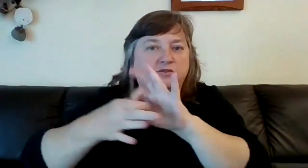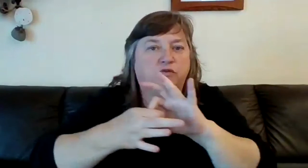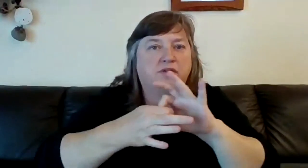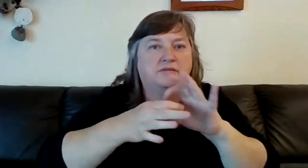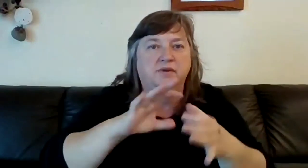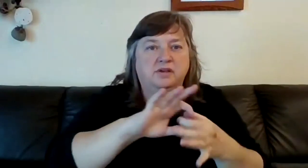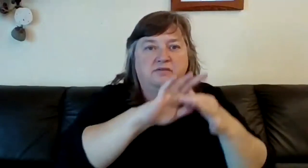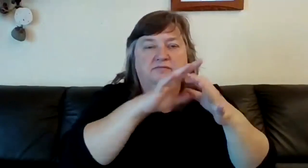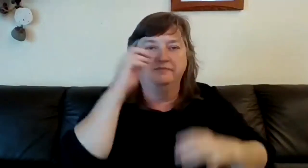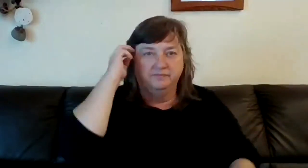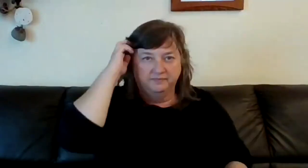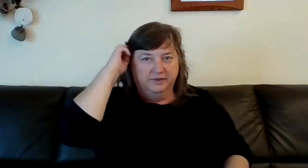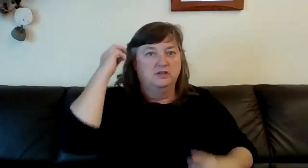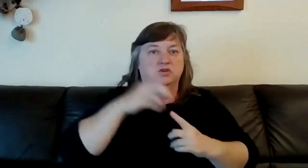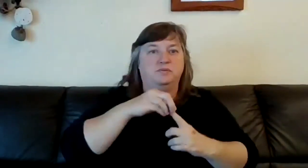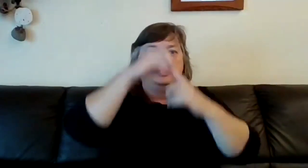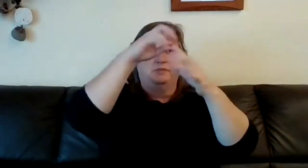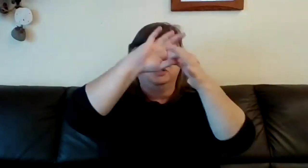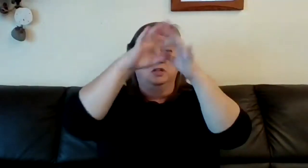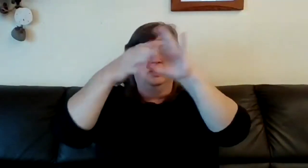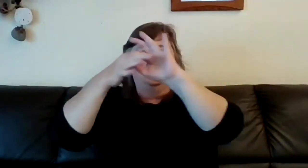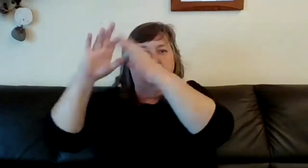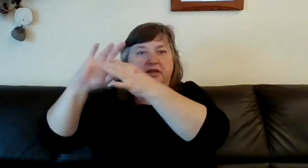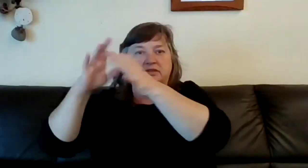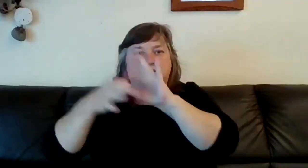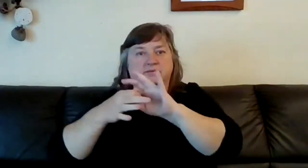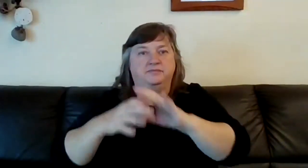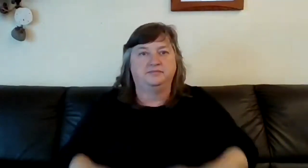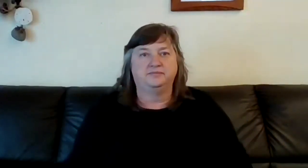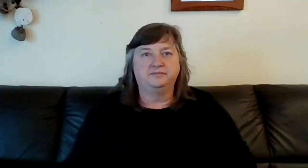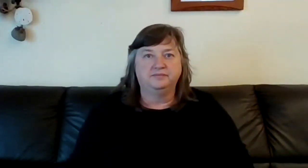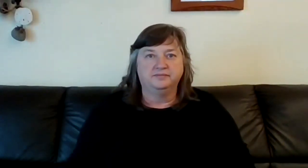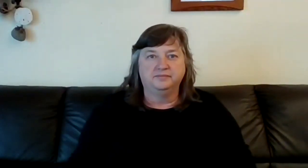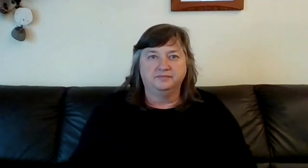forth. So it'd be Special Olympics.